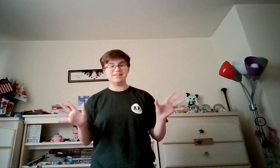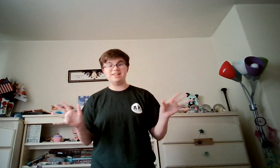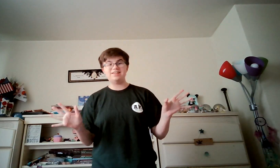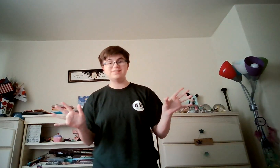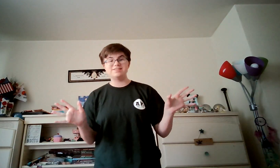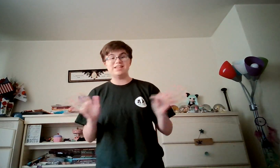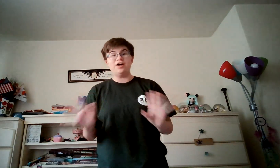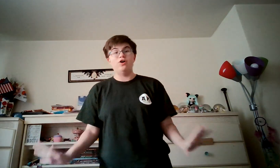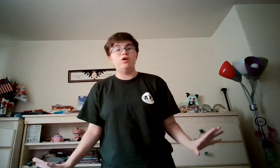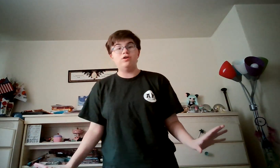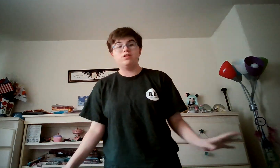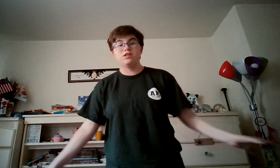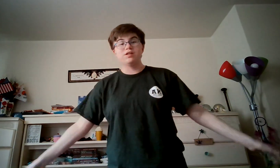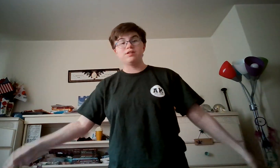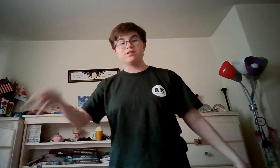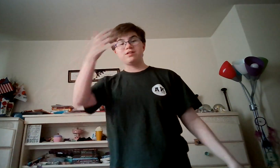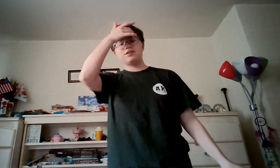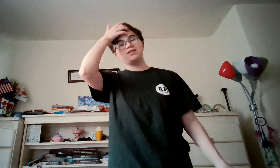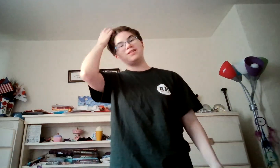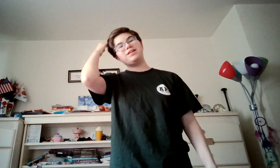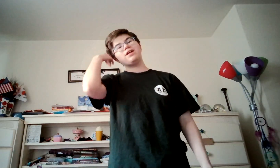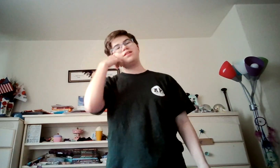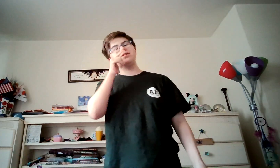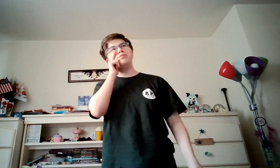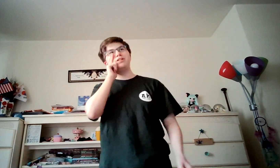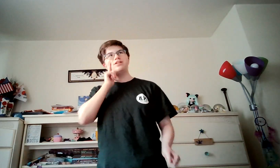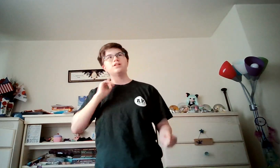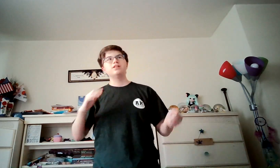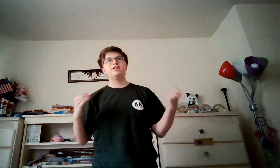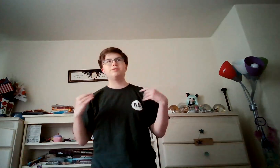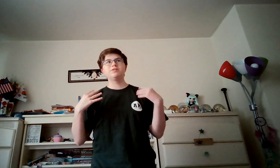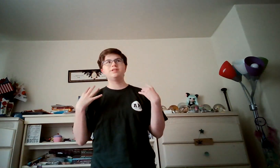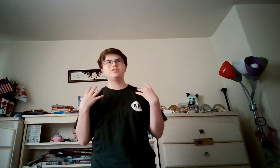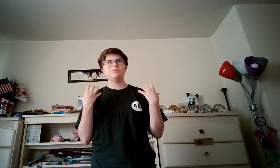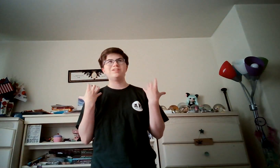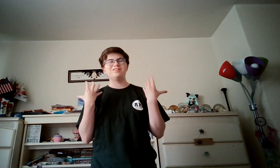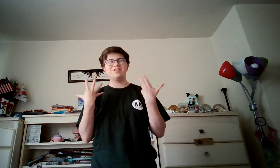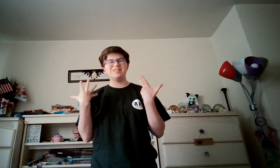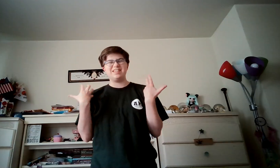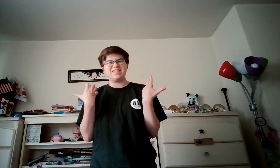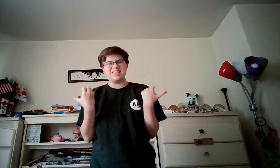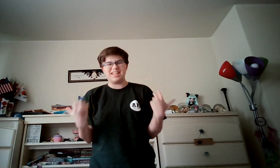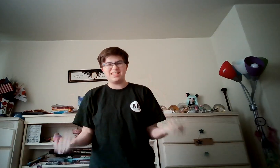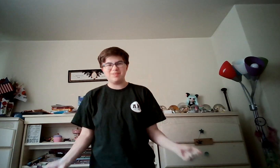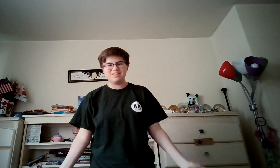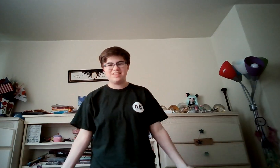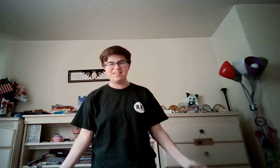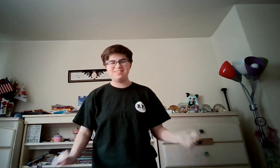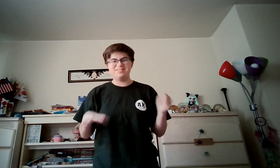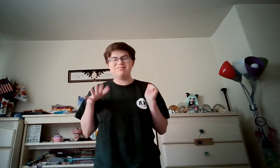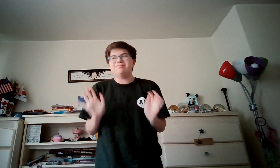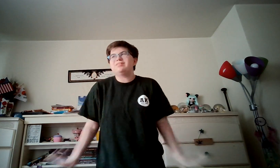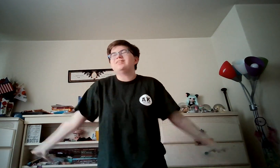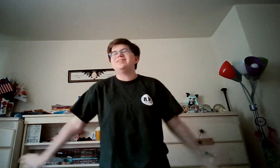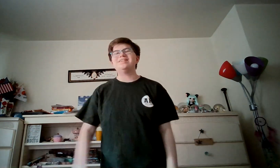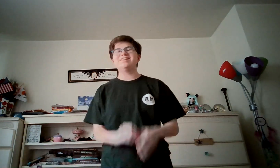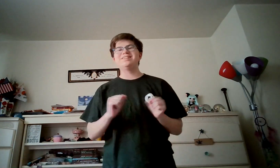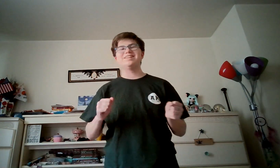heat at all. Like especially when it's humid because it feels like sticking to my skin. It's just, ugh, I hate